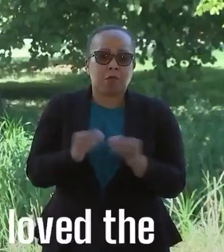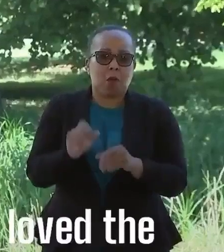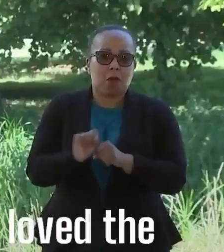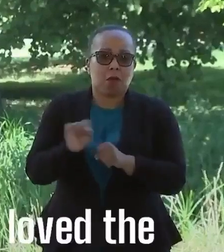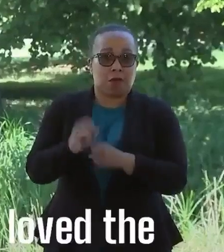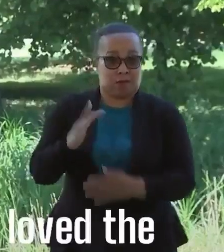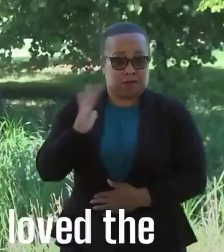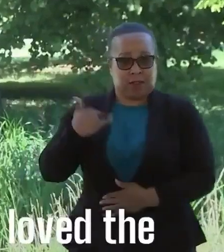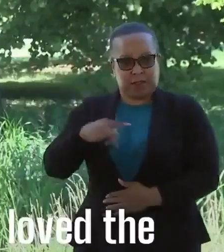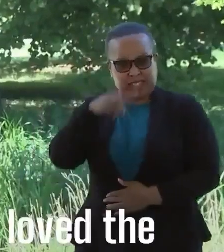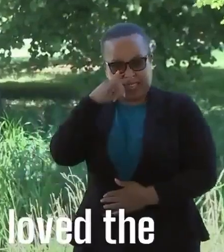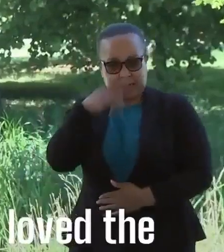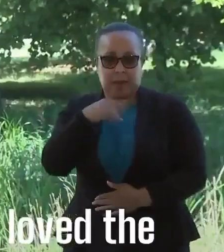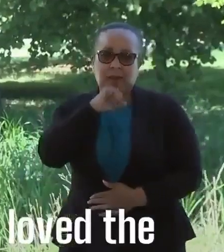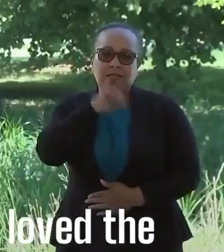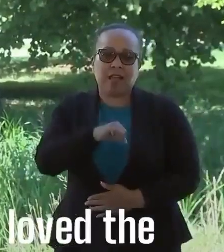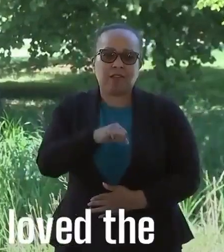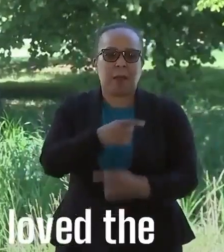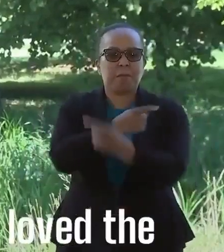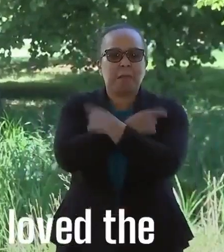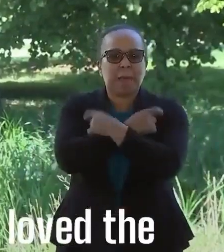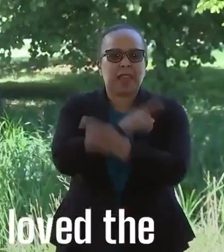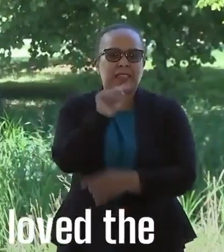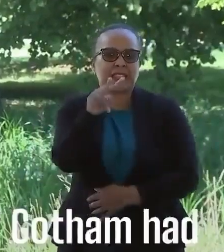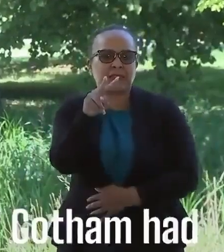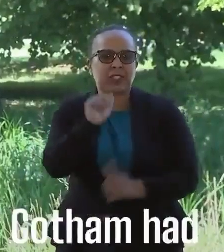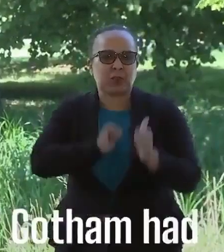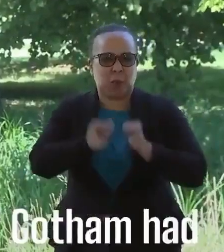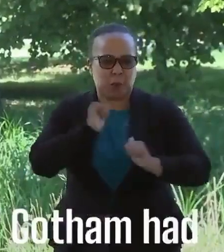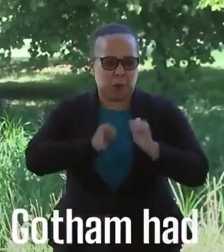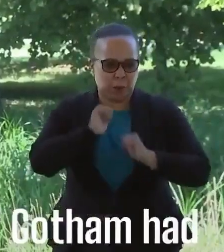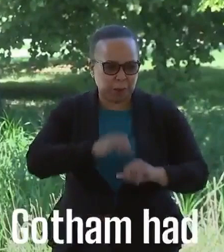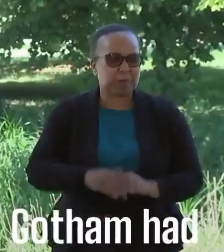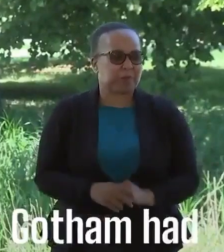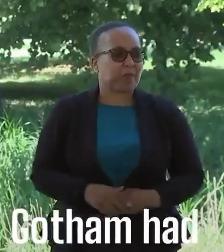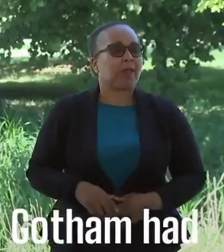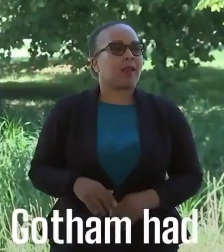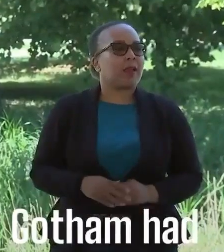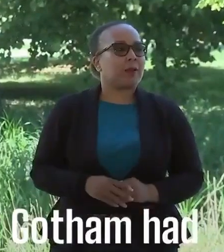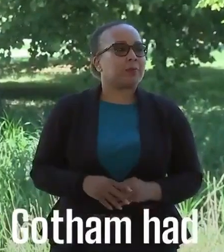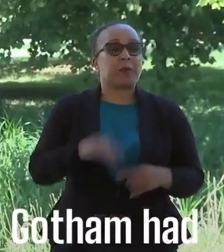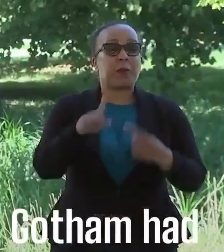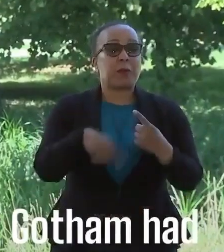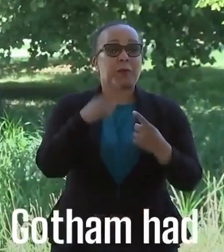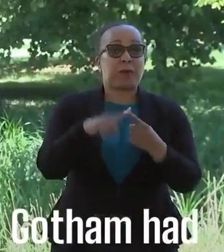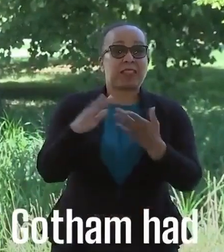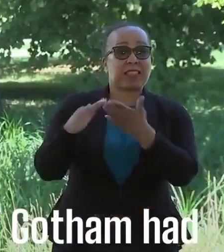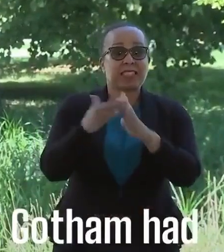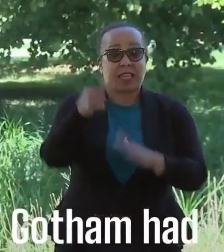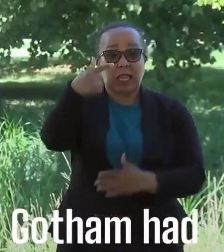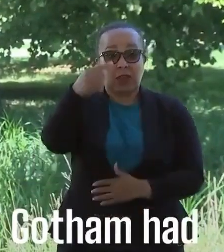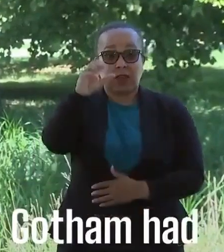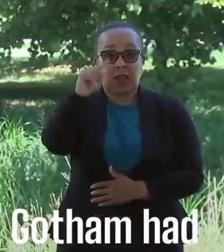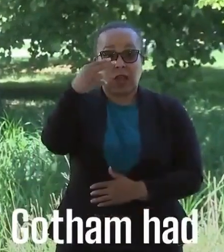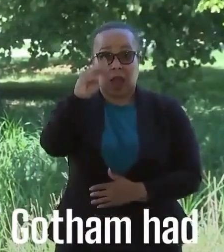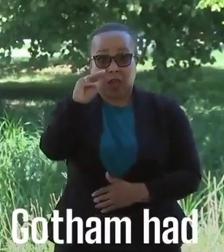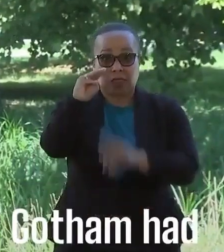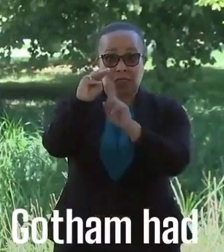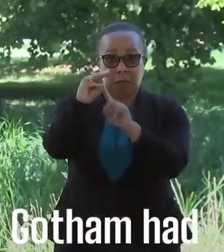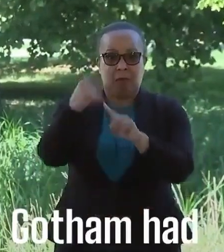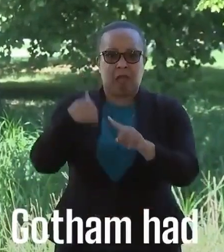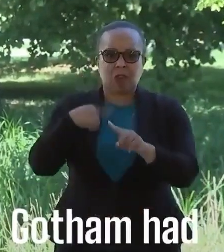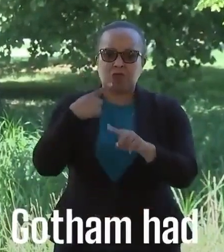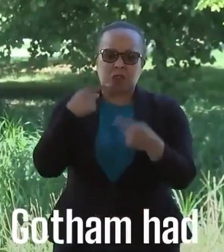When I was a kid, I loved the Batman TV show. And when the city of Gotham had a